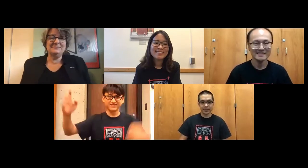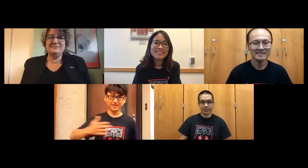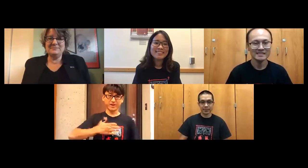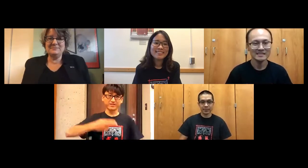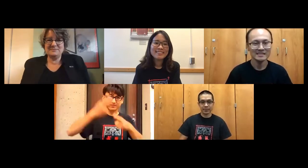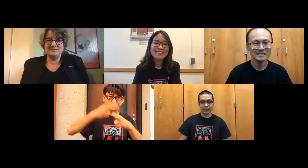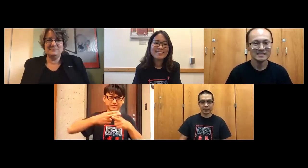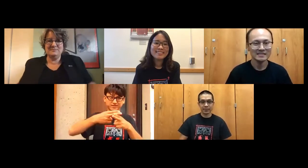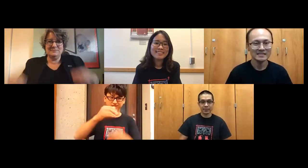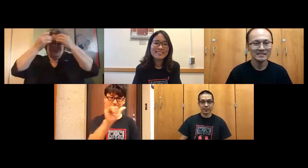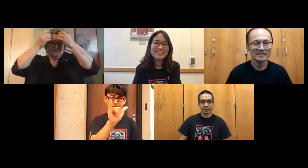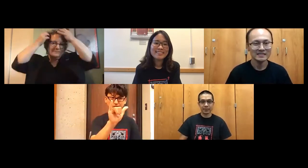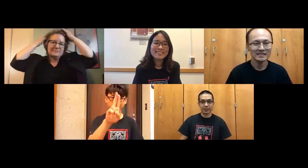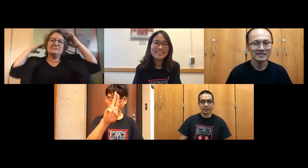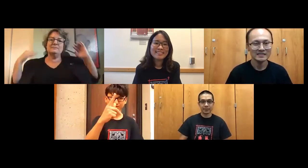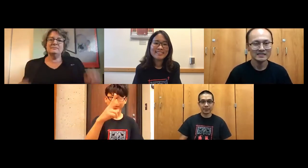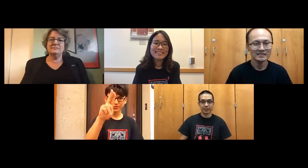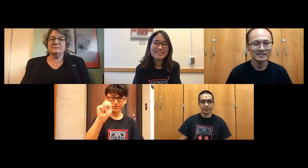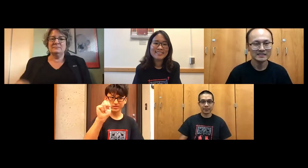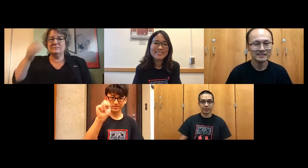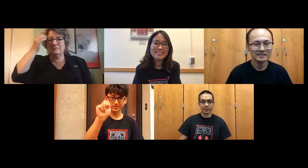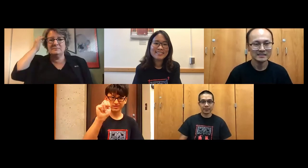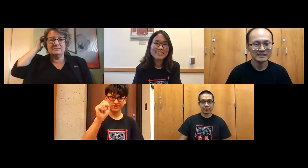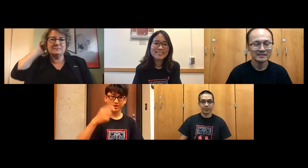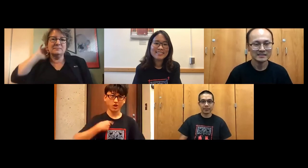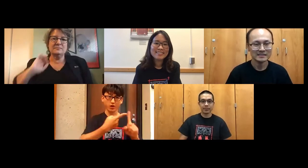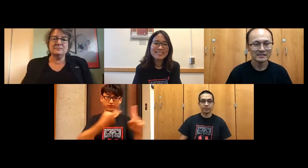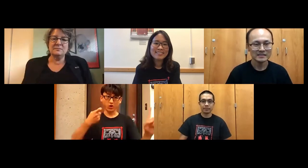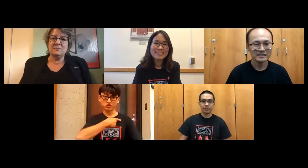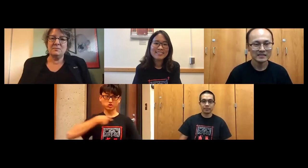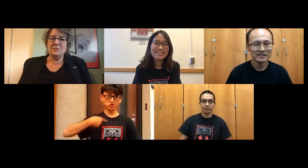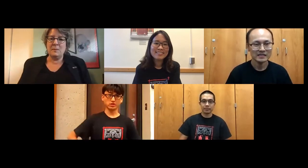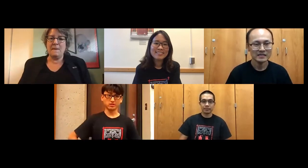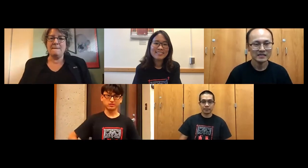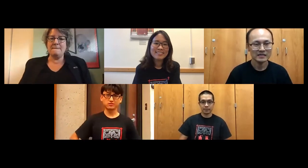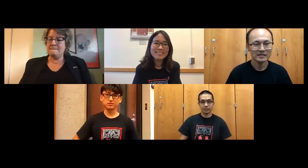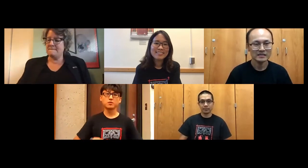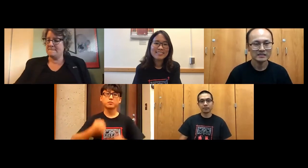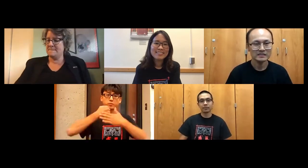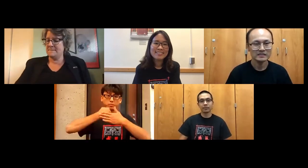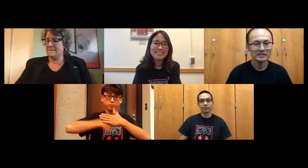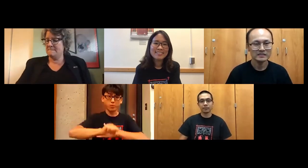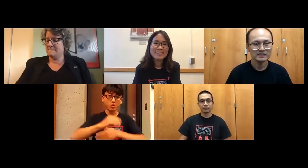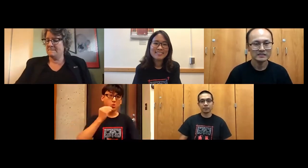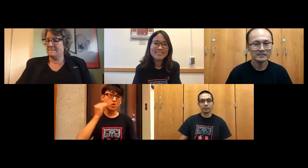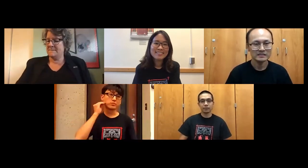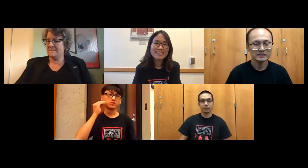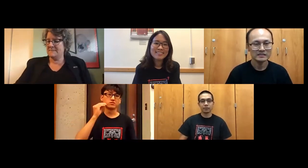Hello, everyone. My name is Yukon, and I am from China. I